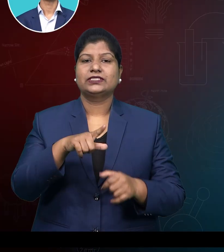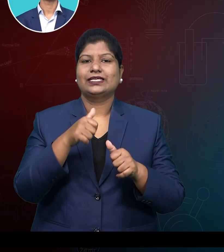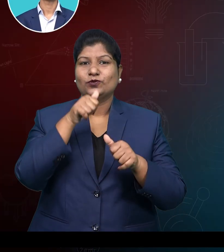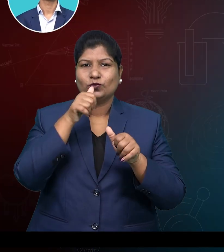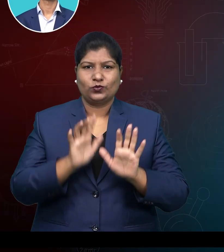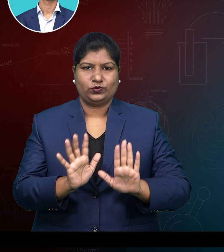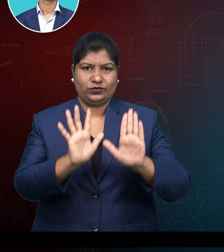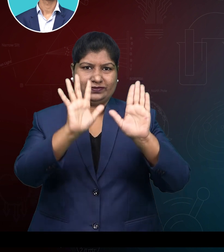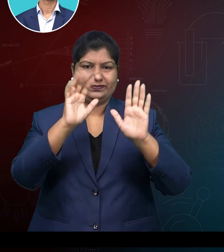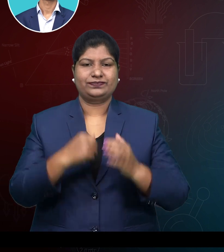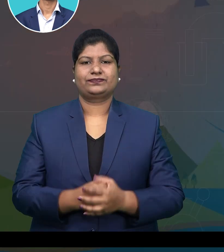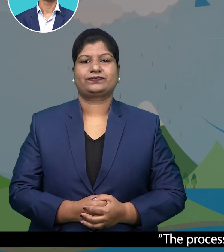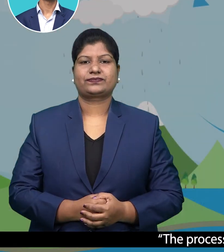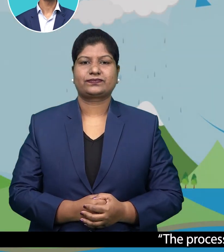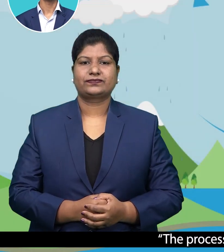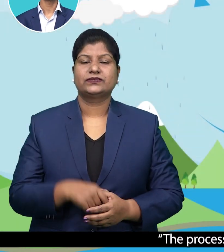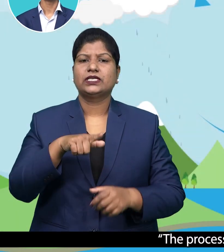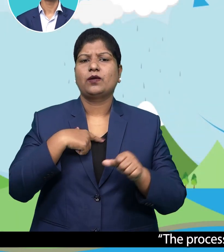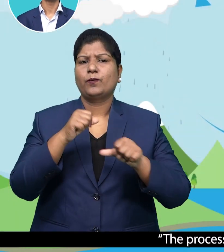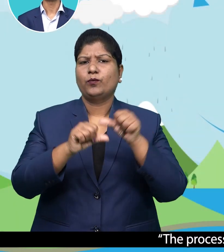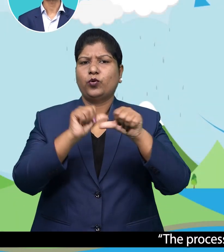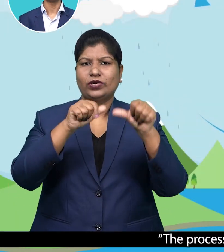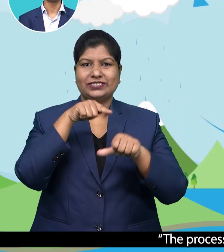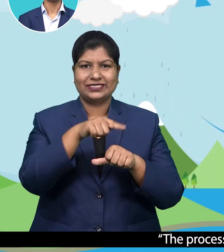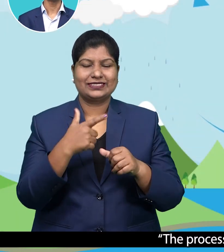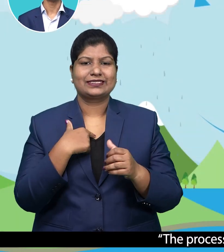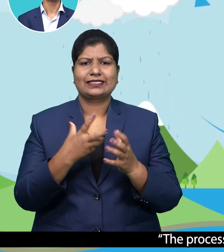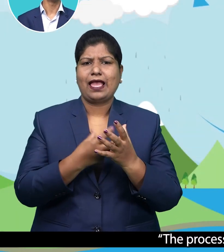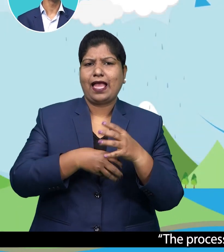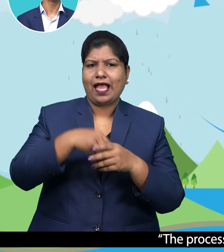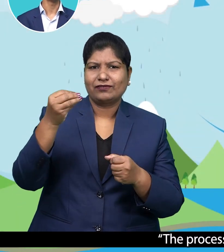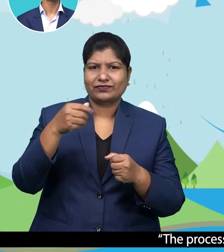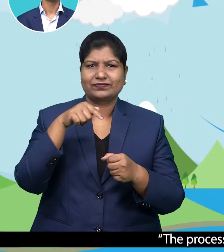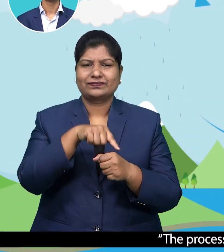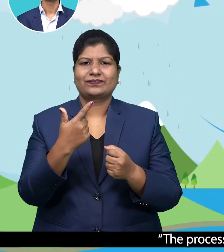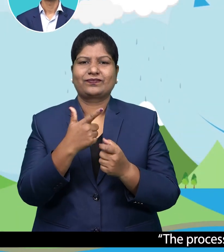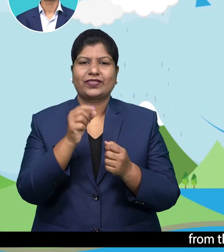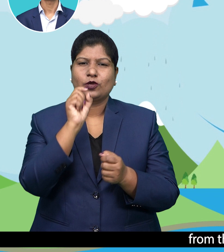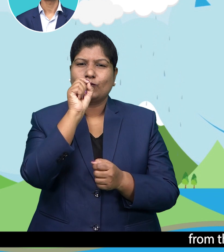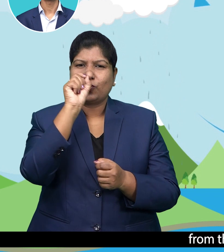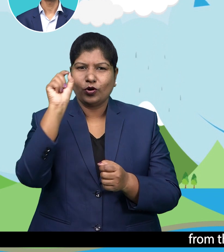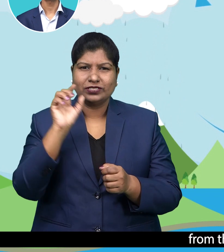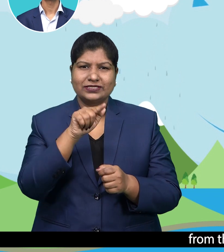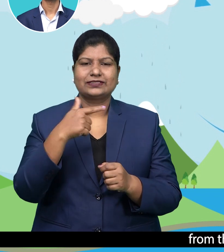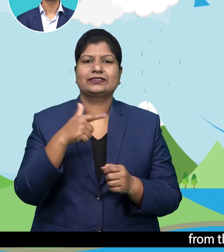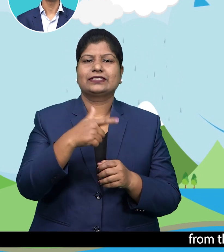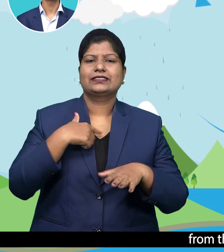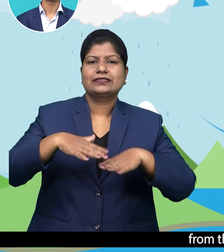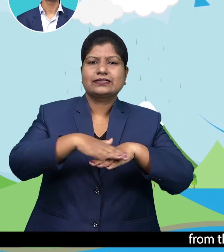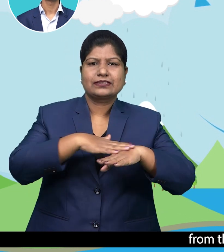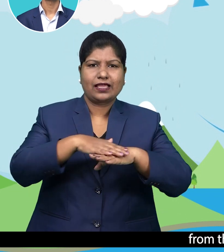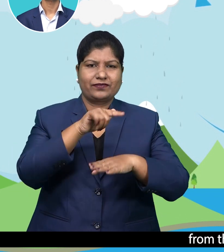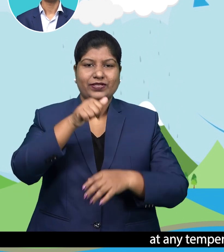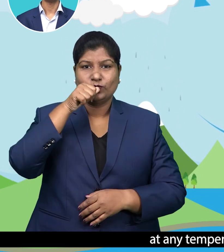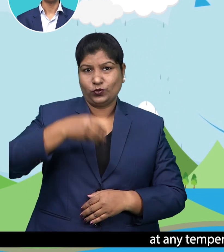Evaporation. The process of escaping of molecules from the surface of a